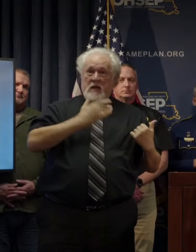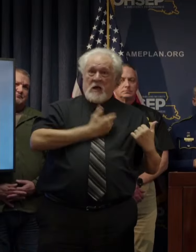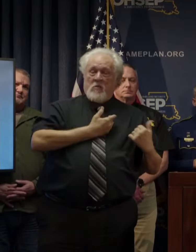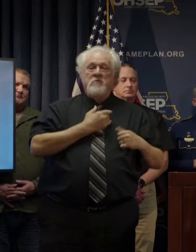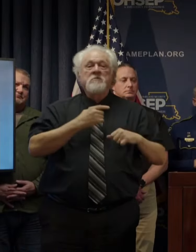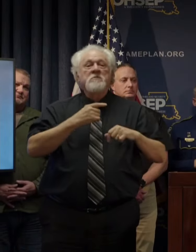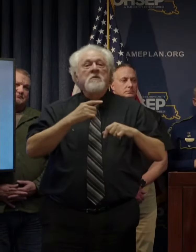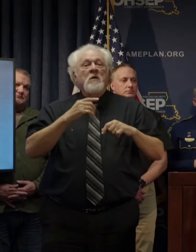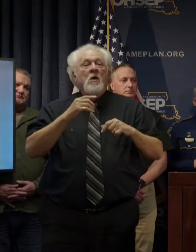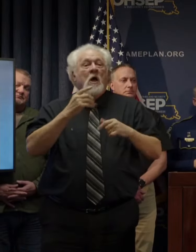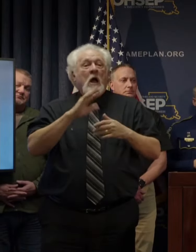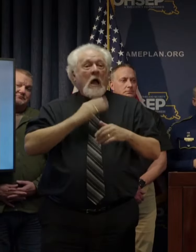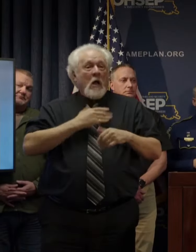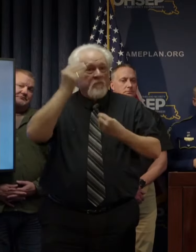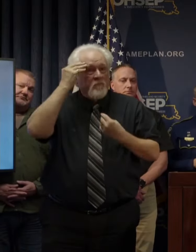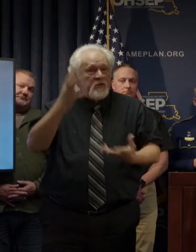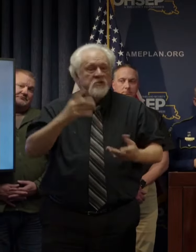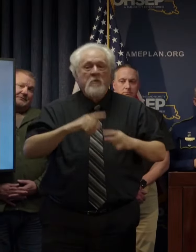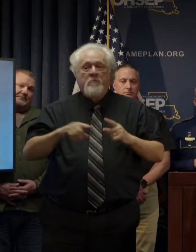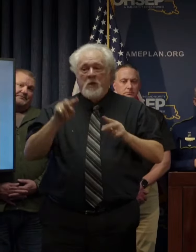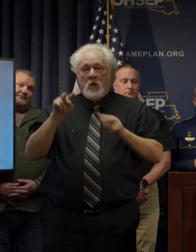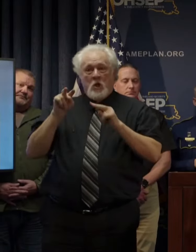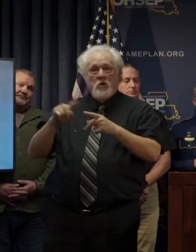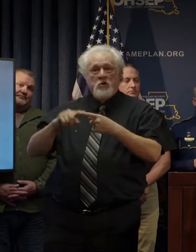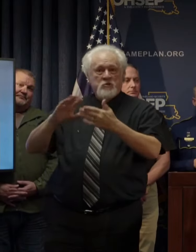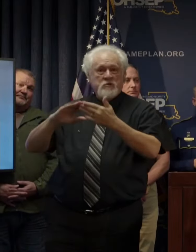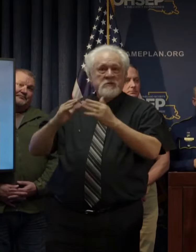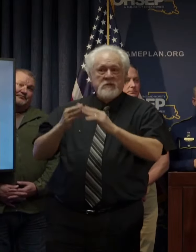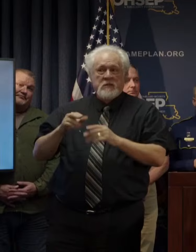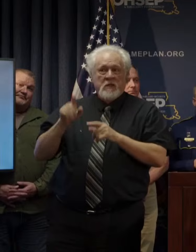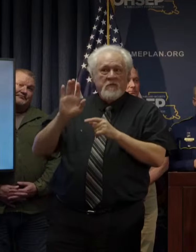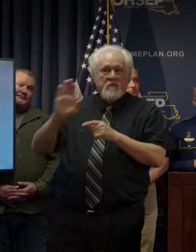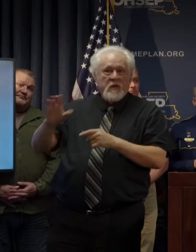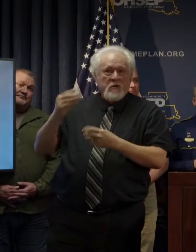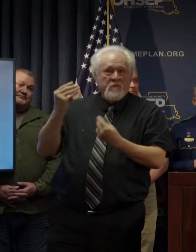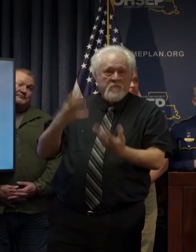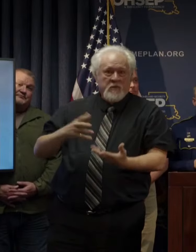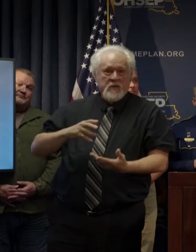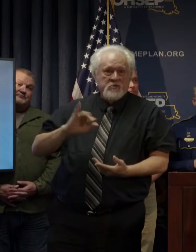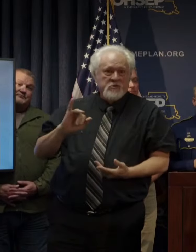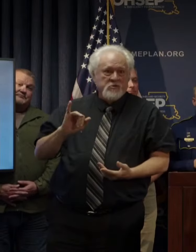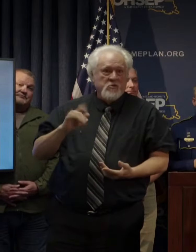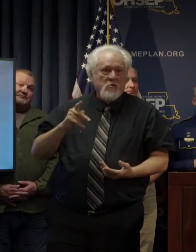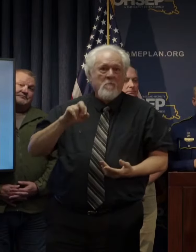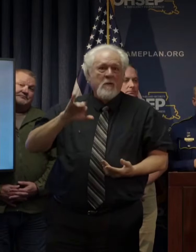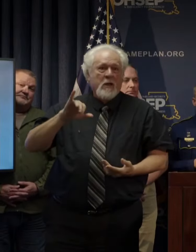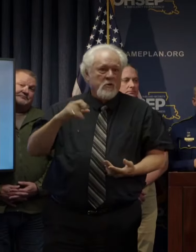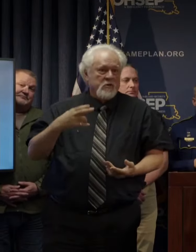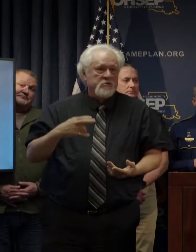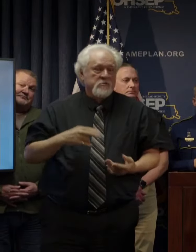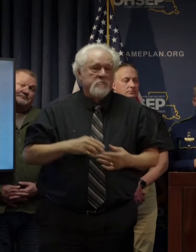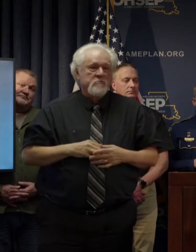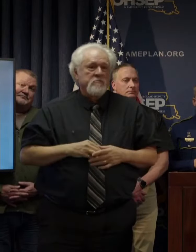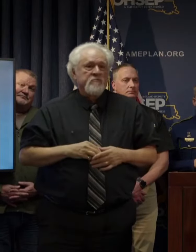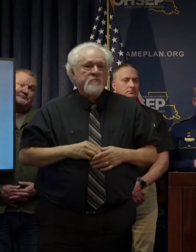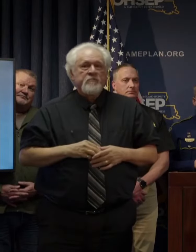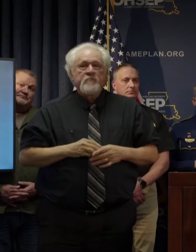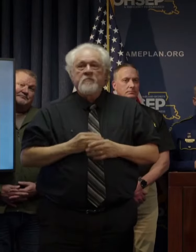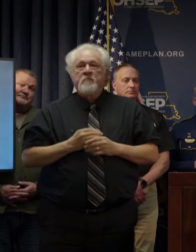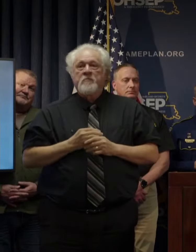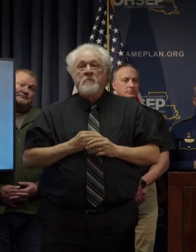and the information that we're putting out, but the information that's being put out by the parishes and the municipalities as well.